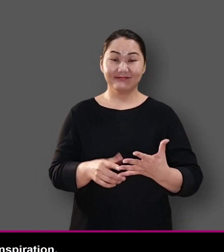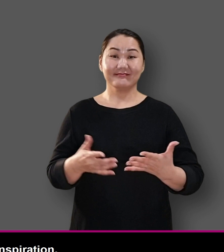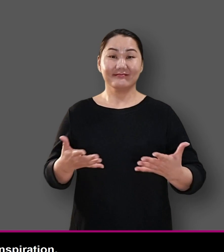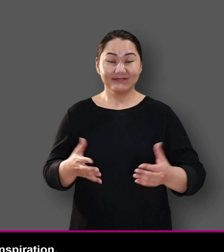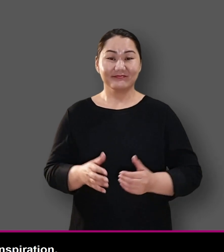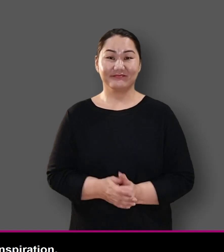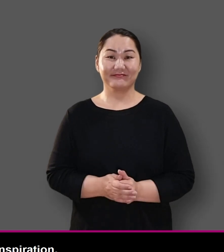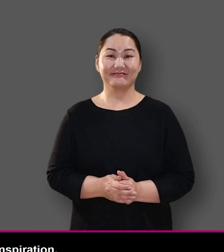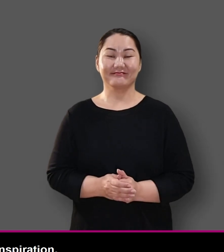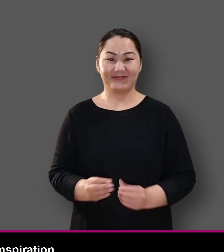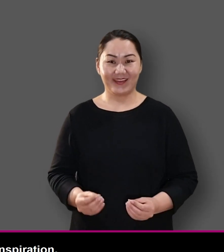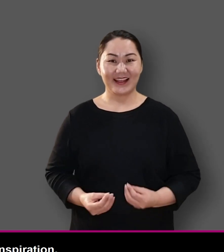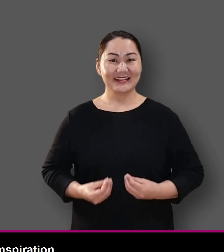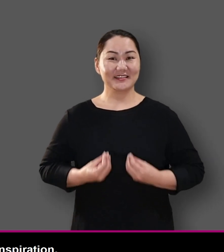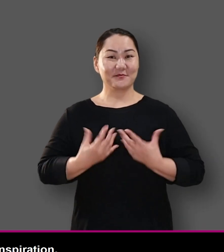and inspiration.